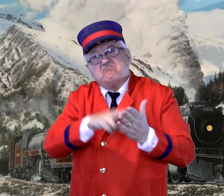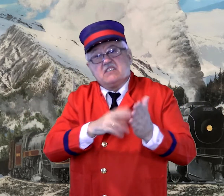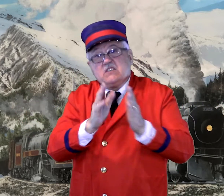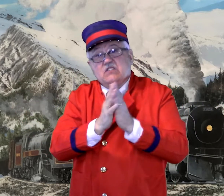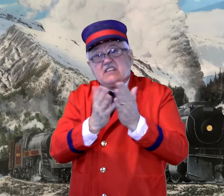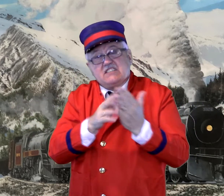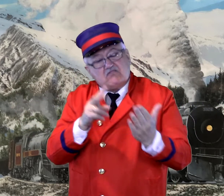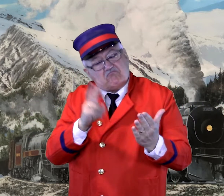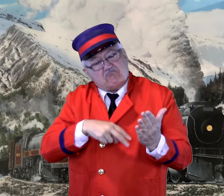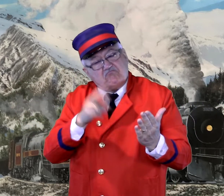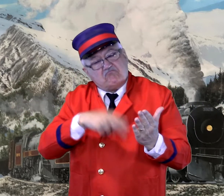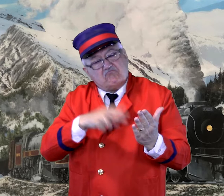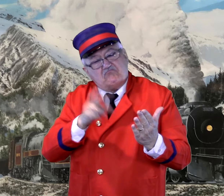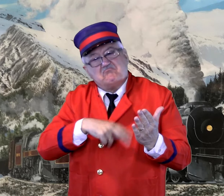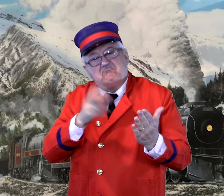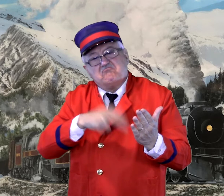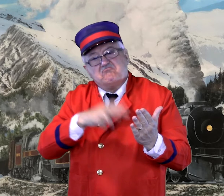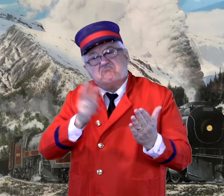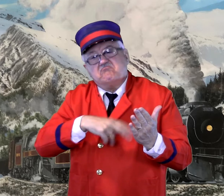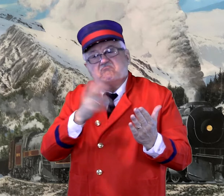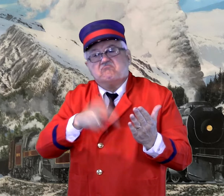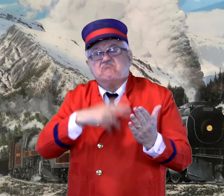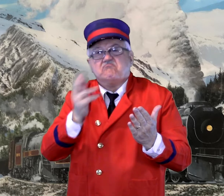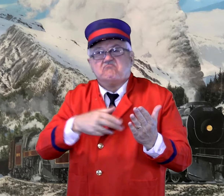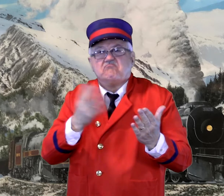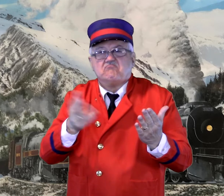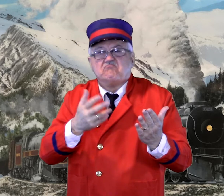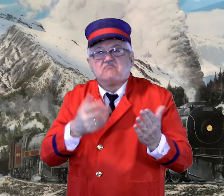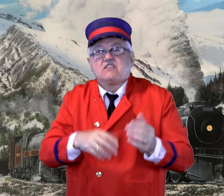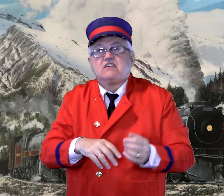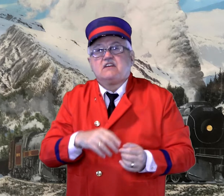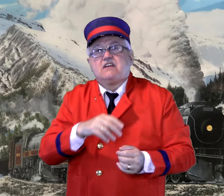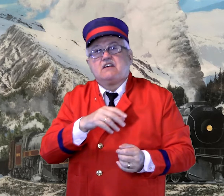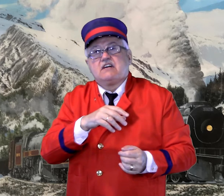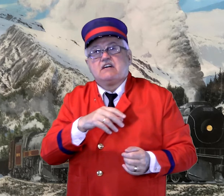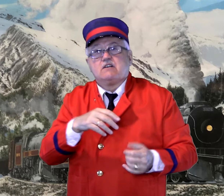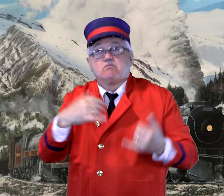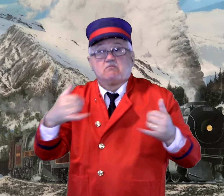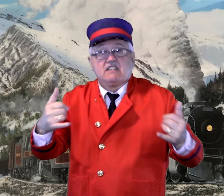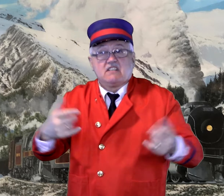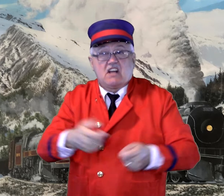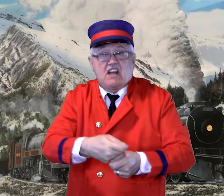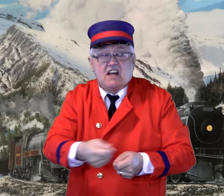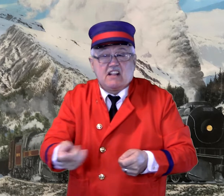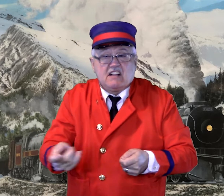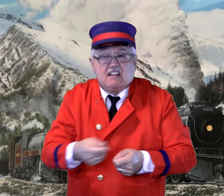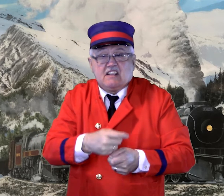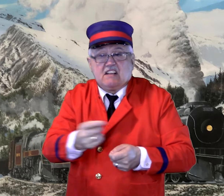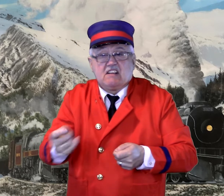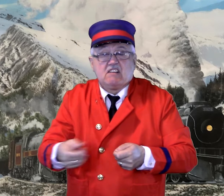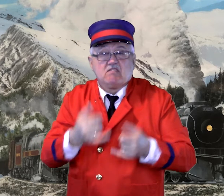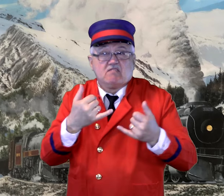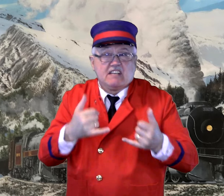and forth and had great fun and, of course, got exercises. Some would pass the time reading. Others would